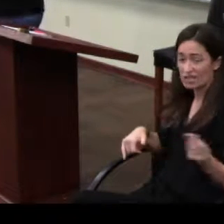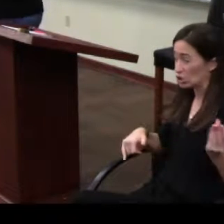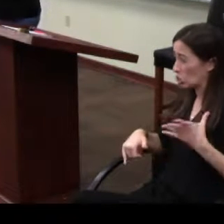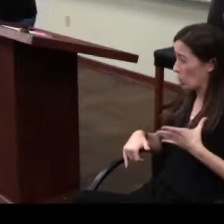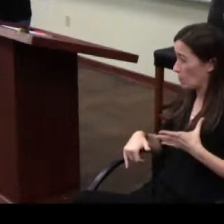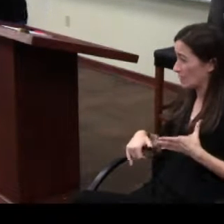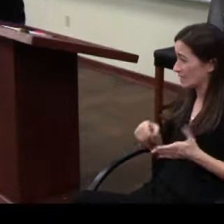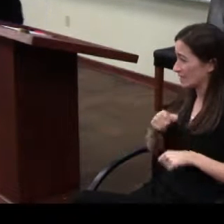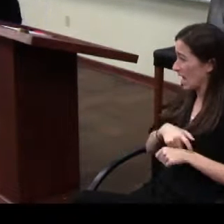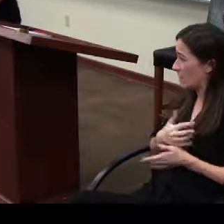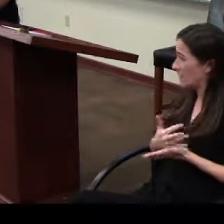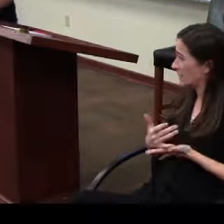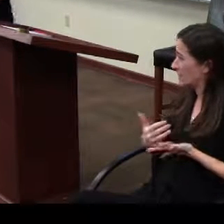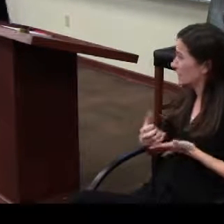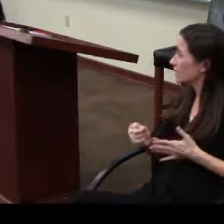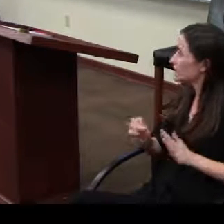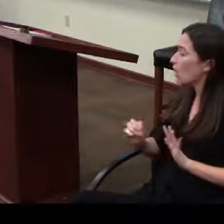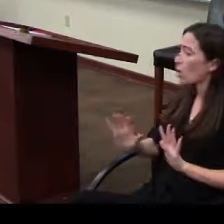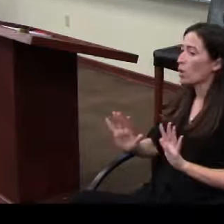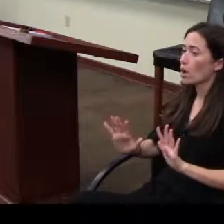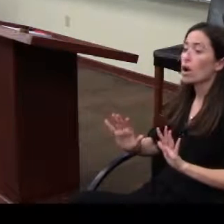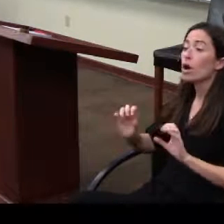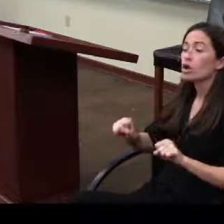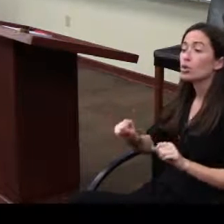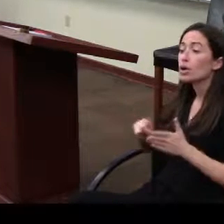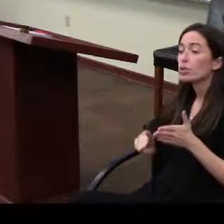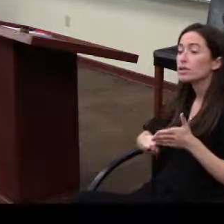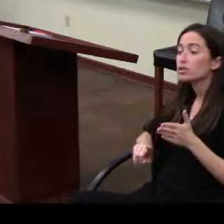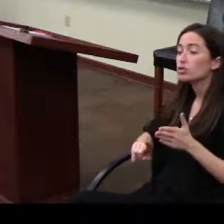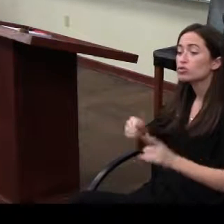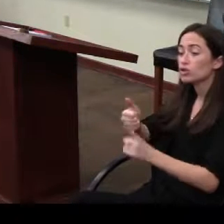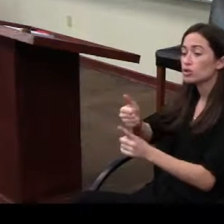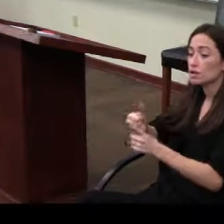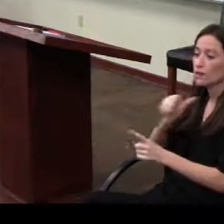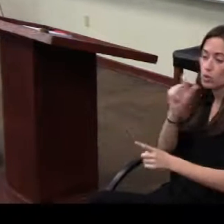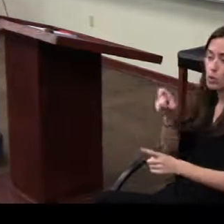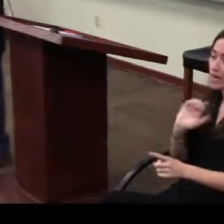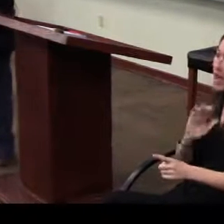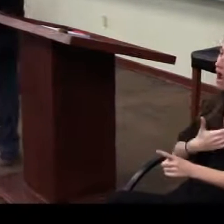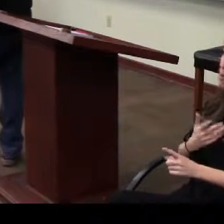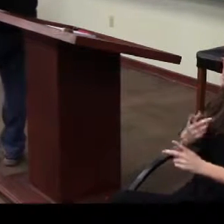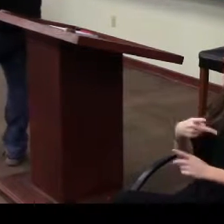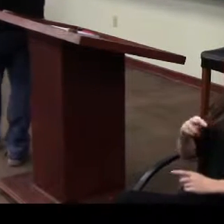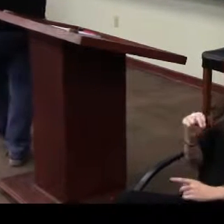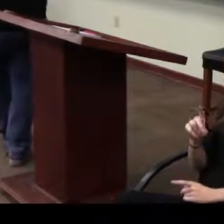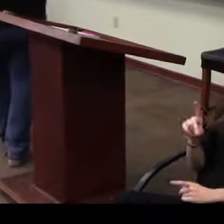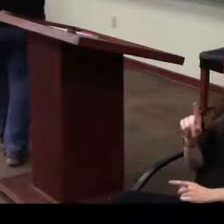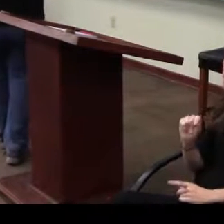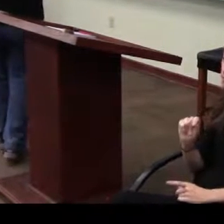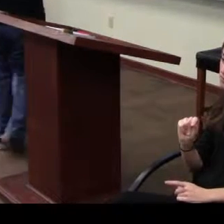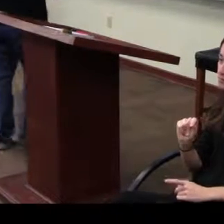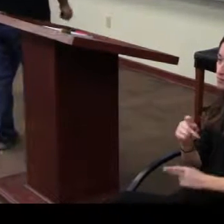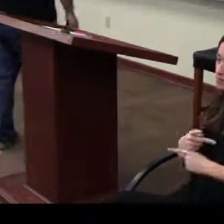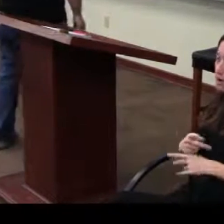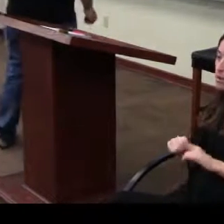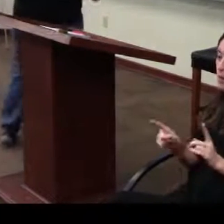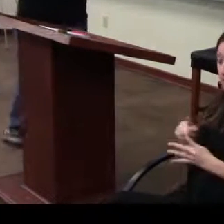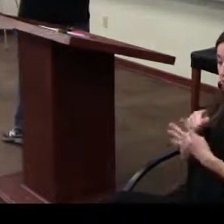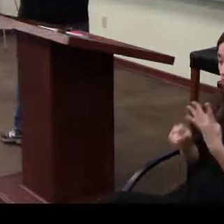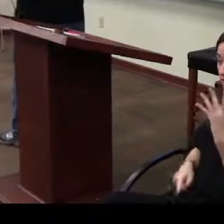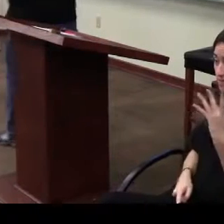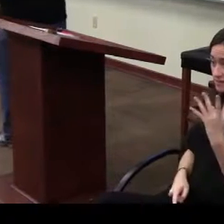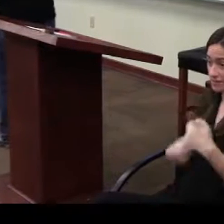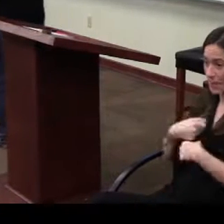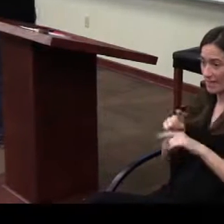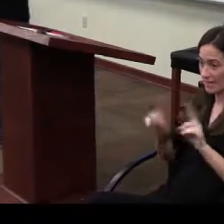So what we found, and you can do this on your own, you don't have to have our product to do it, but if you do these four things, you can make a big